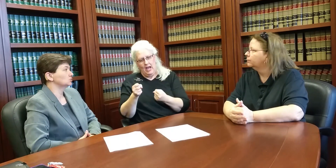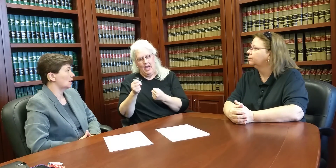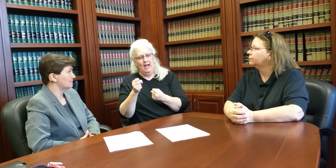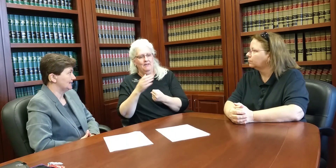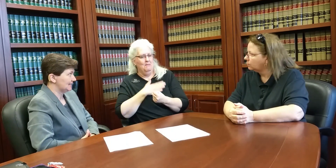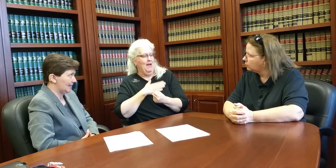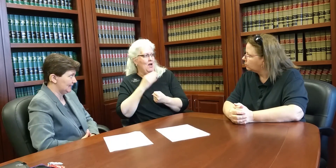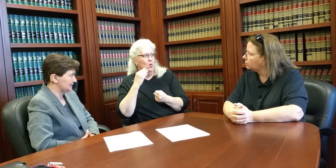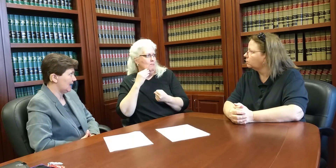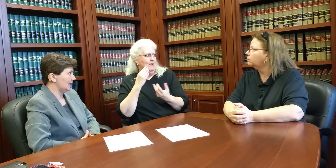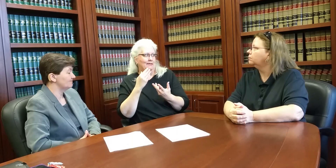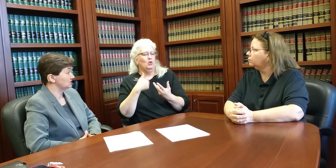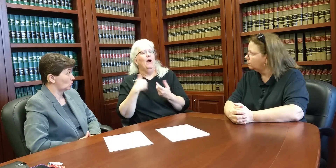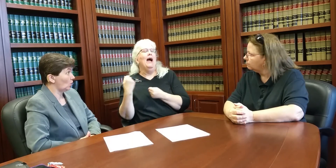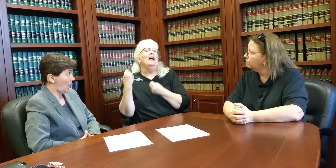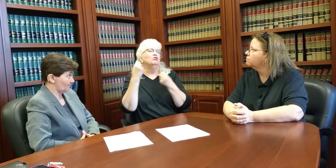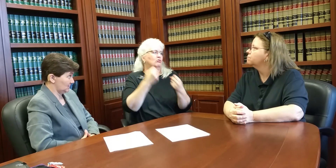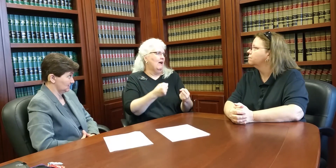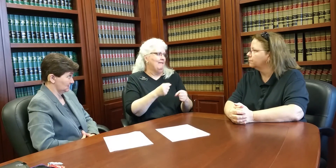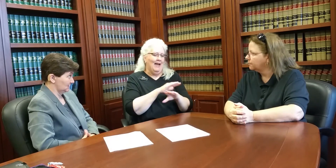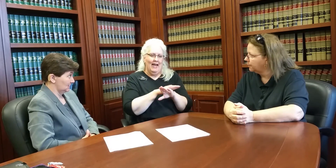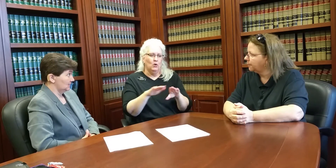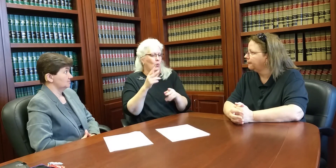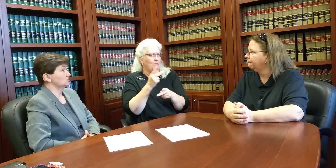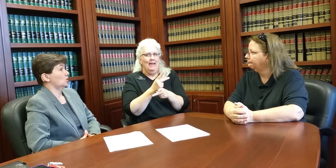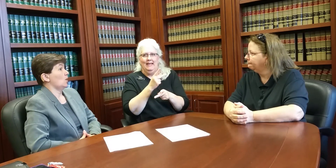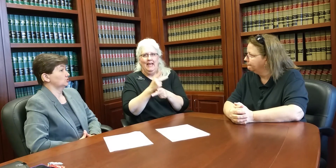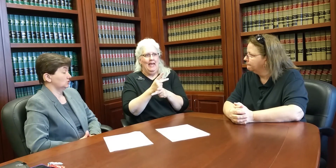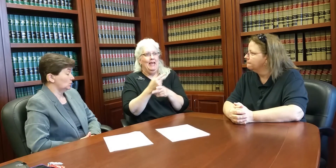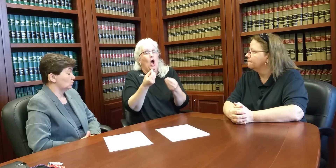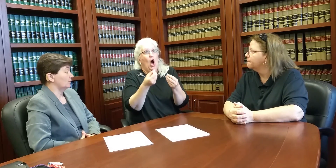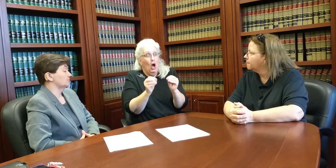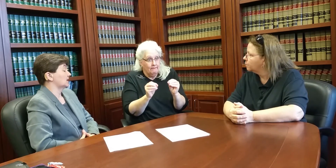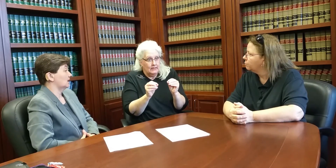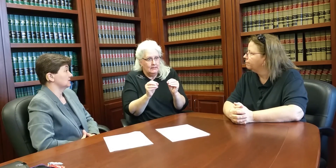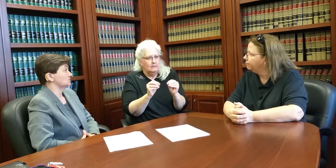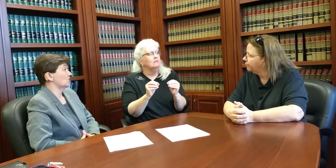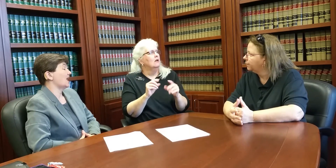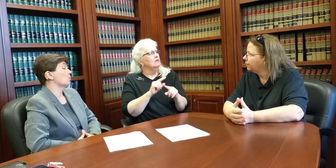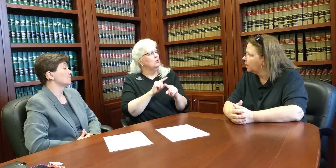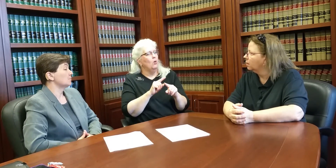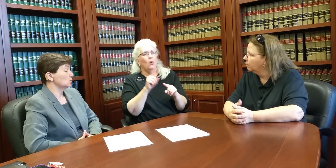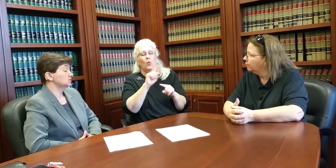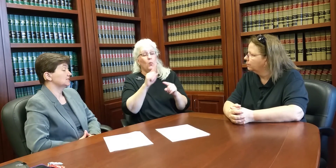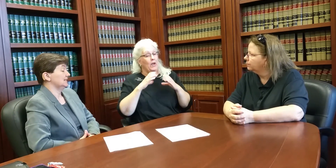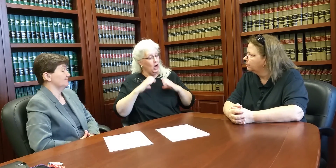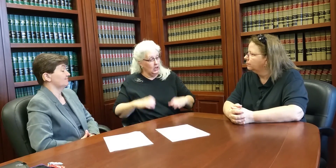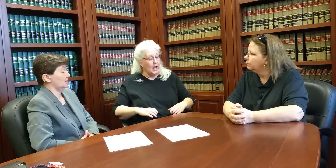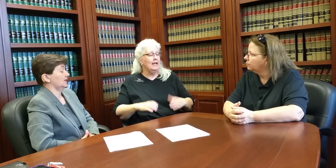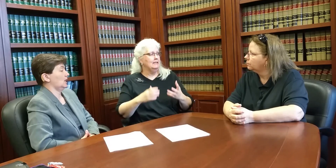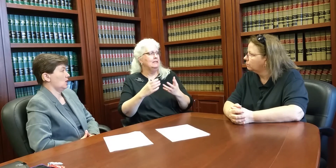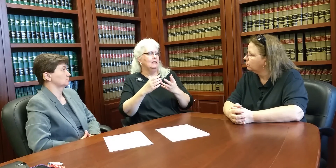not maintain a physical office, so I just go to where my clients are. I work mostly in family law.